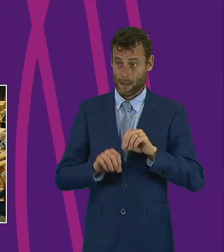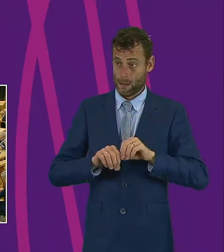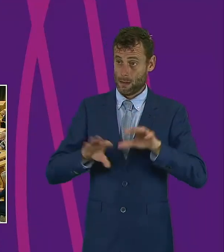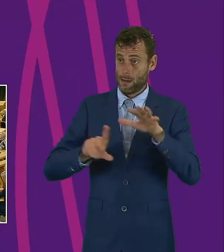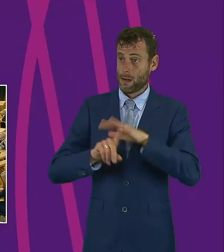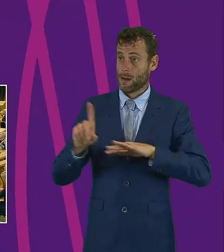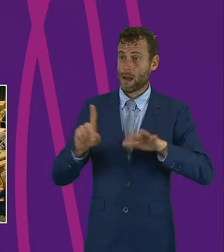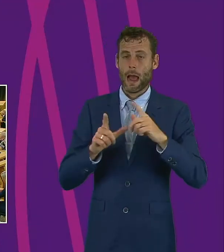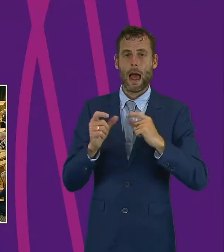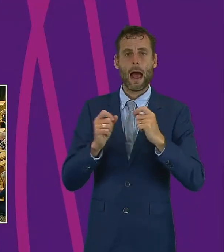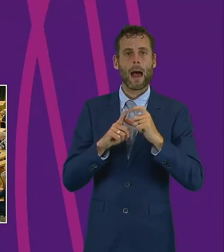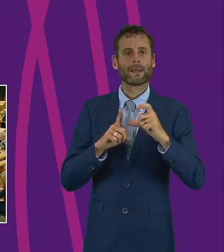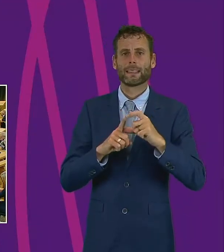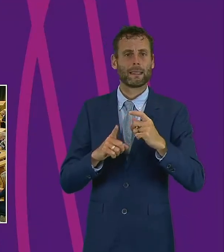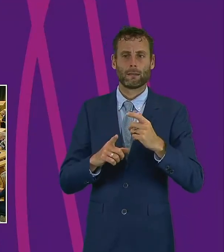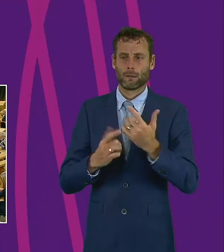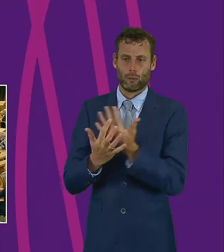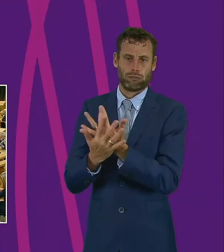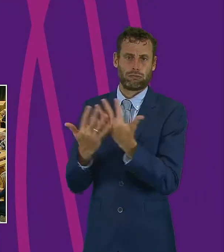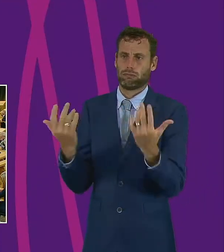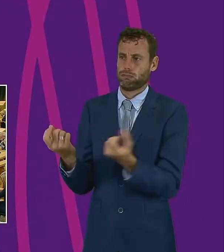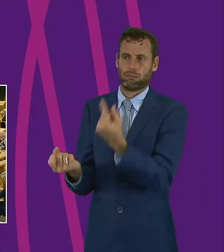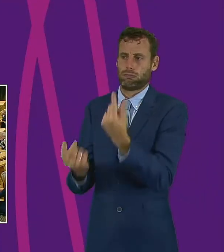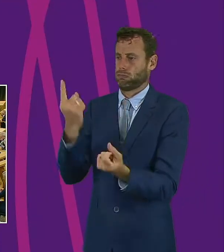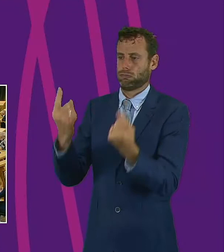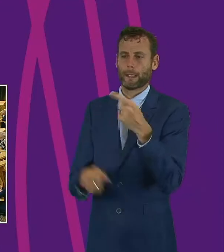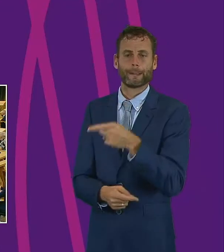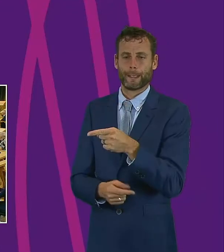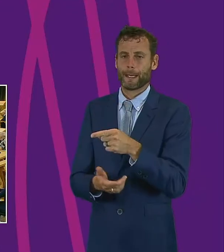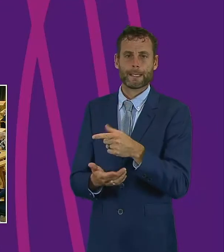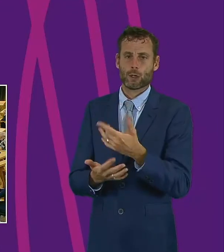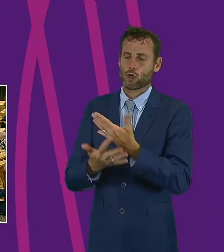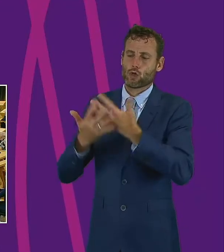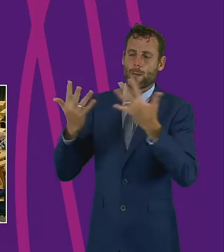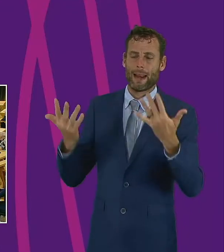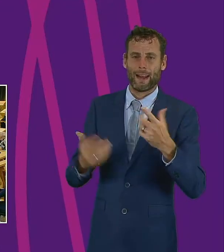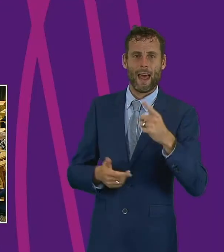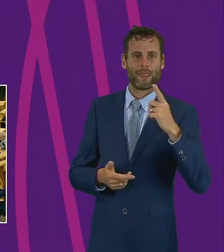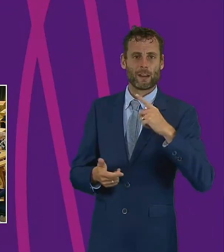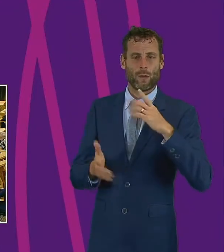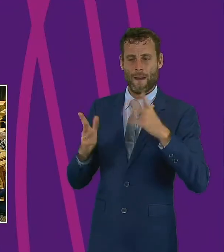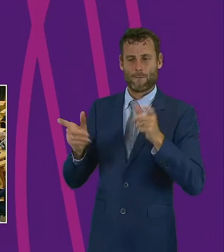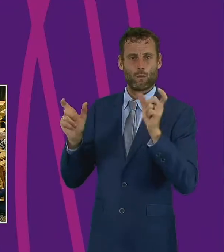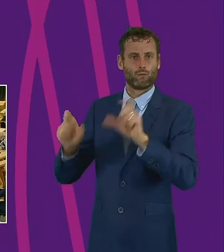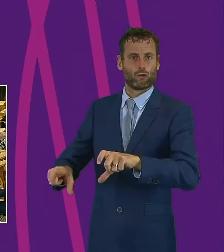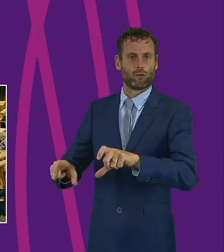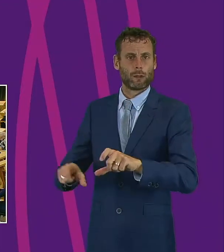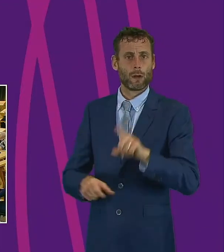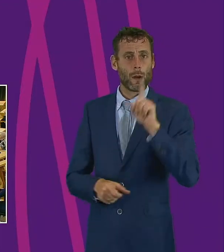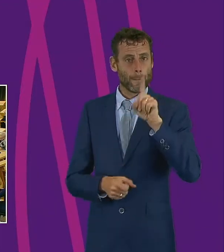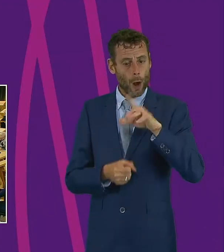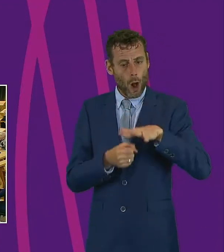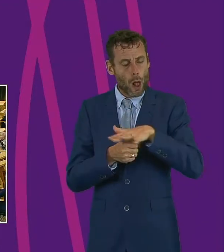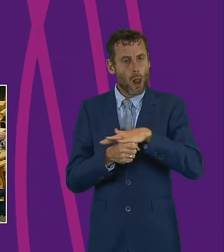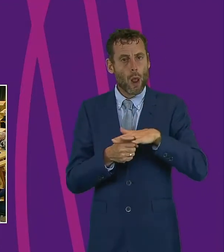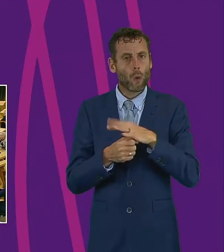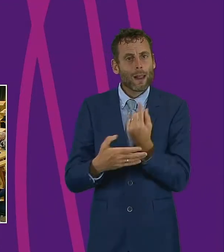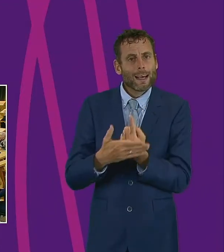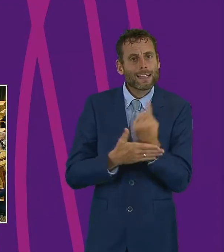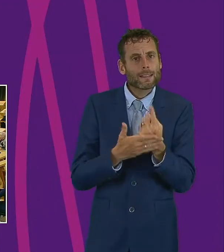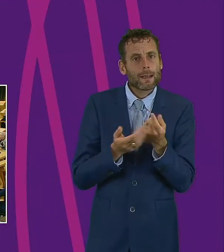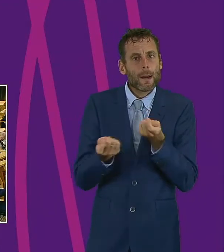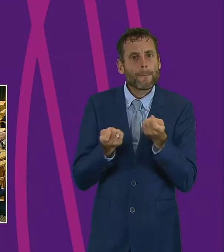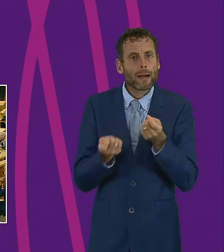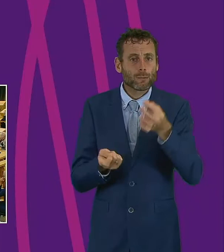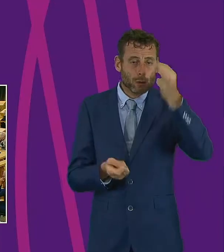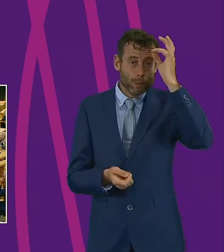Aberdeen remained too high to lift the local restrictions. This was different from the judgment of the Local Incident Management Committee, which was that